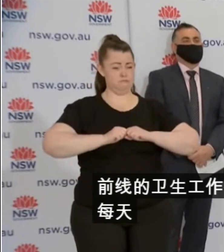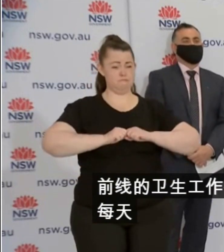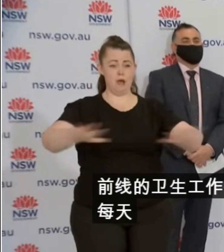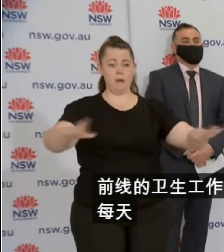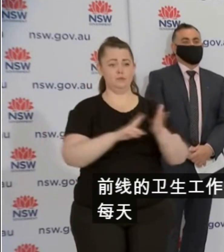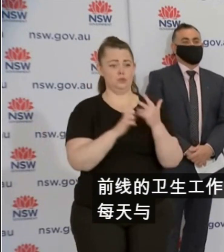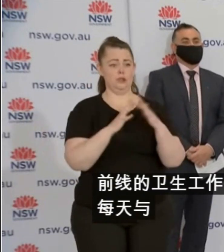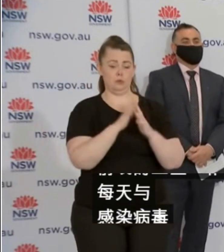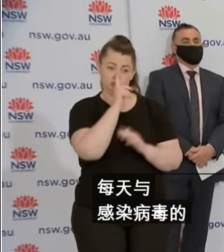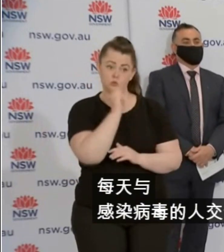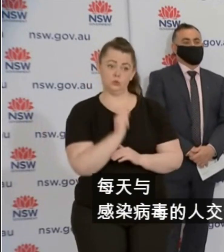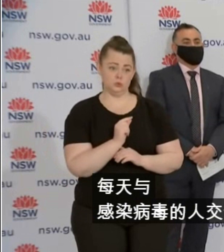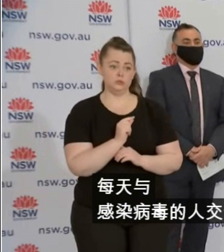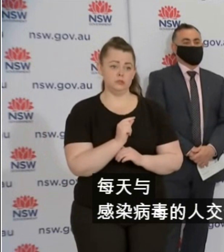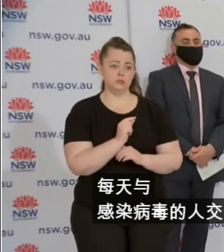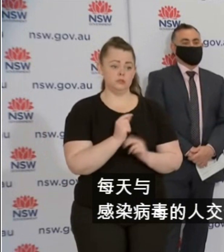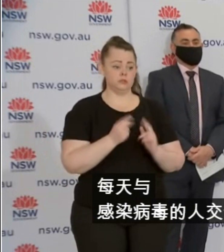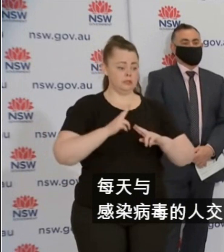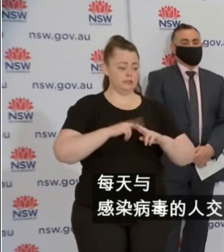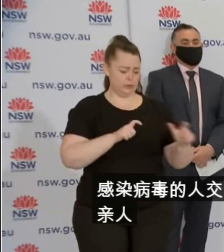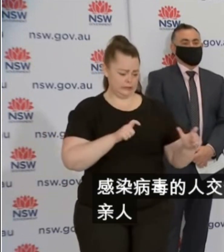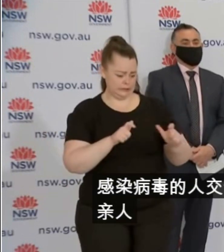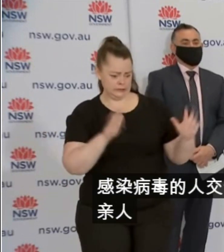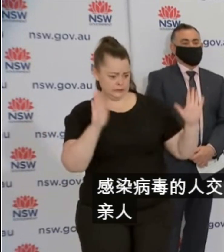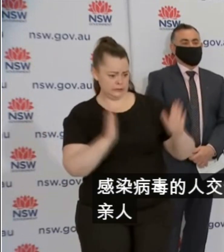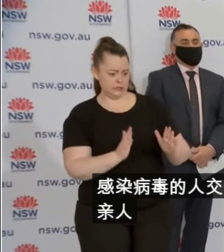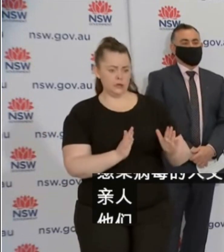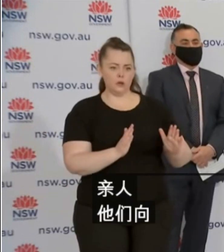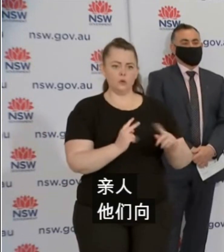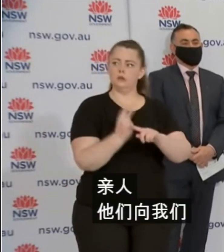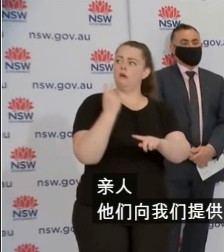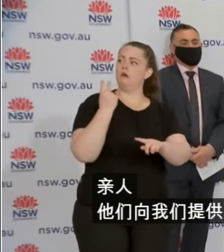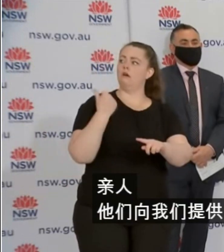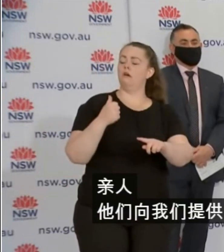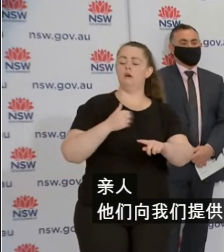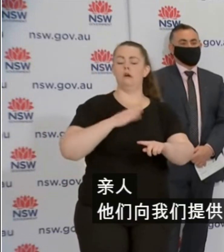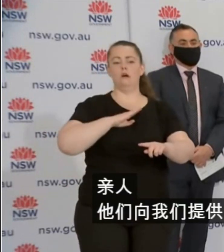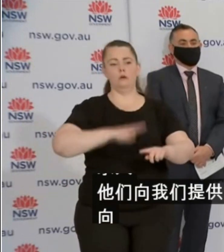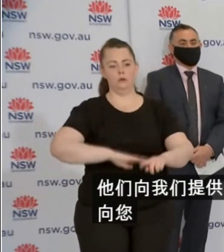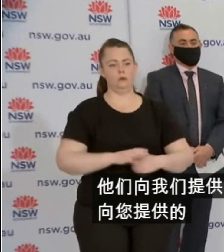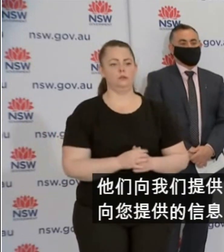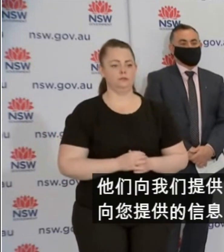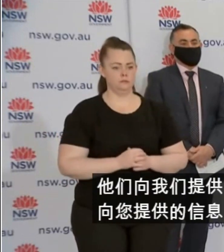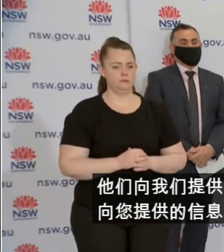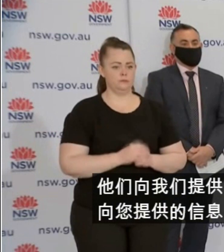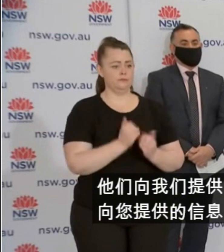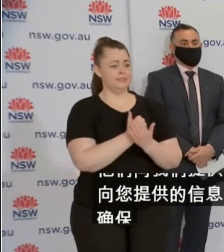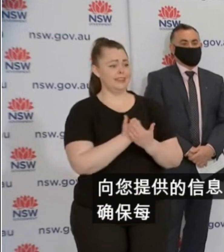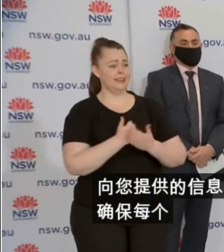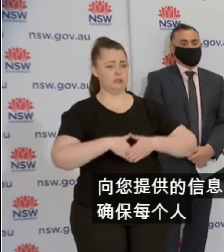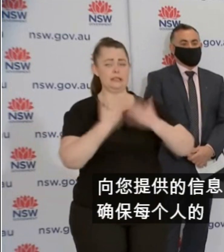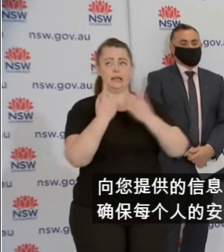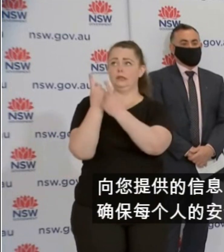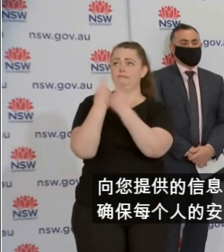day they talk to people with the virus, they talk to their families and loved ones. They give us that information we need to present to you to make sure we're